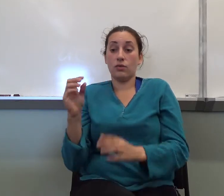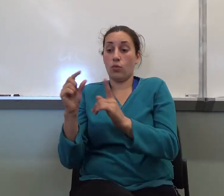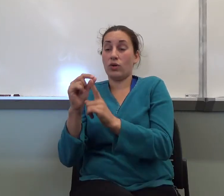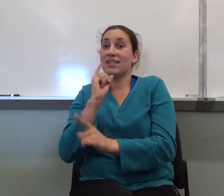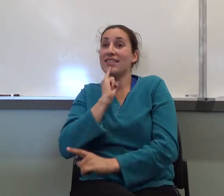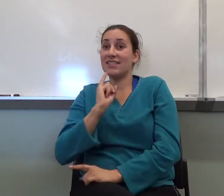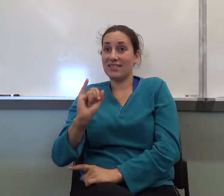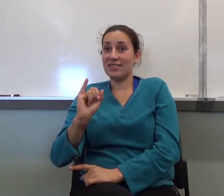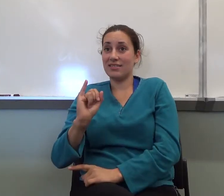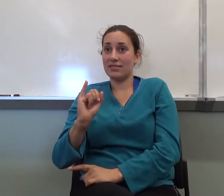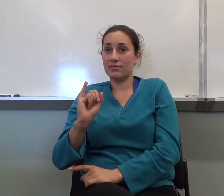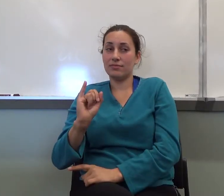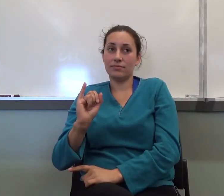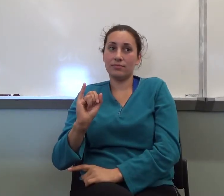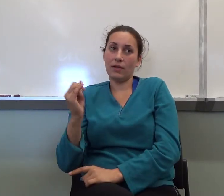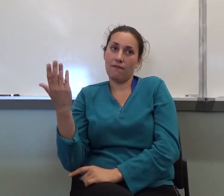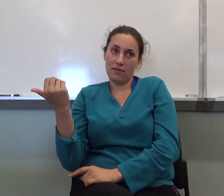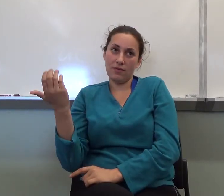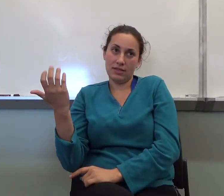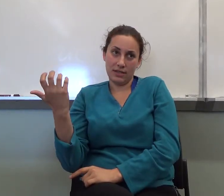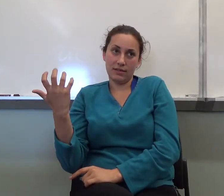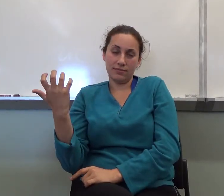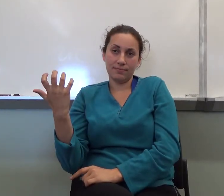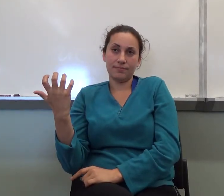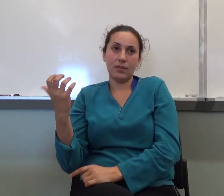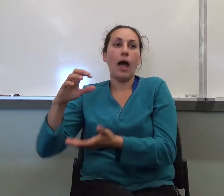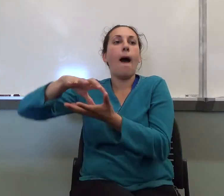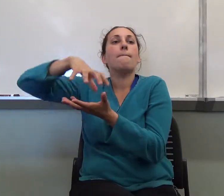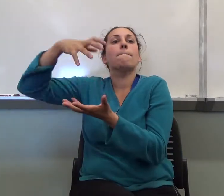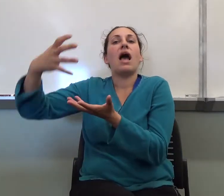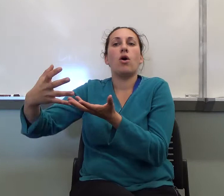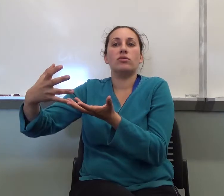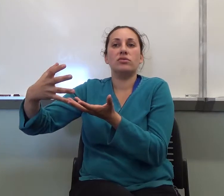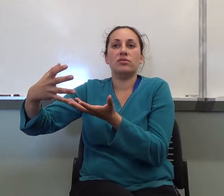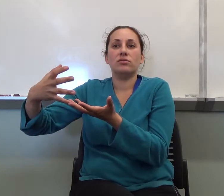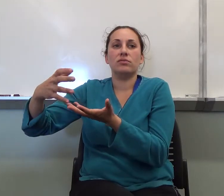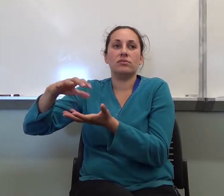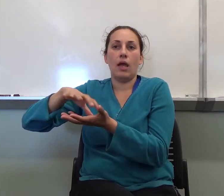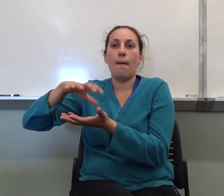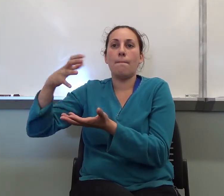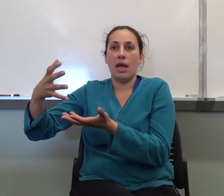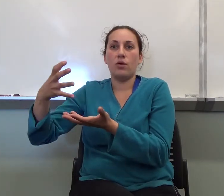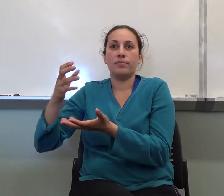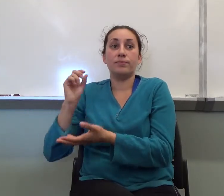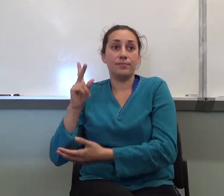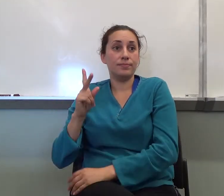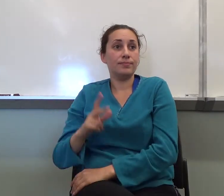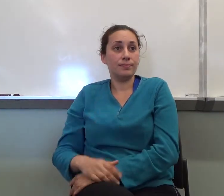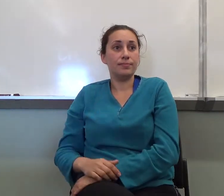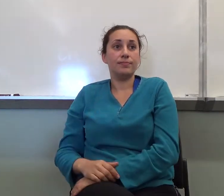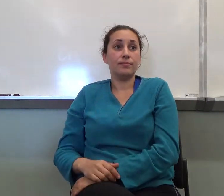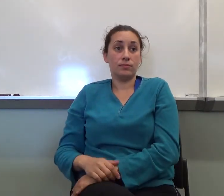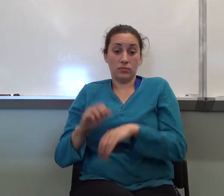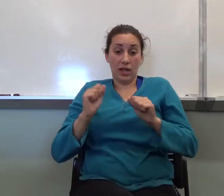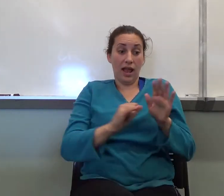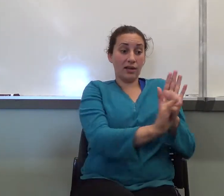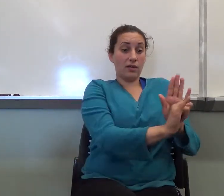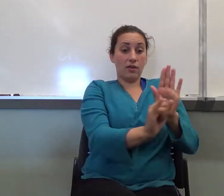And this is the amount number. Okay, So if we can identify percent, base,